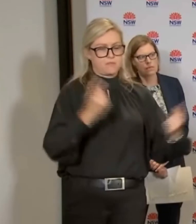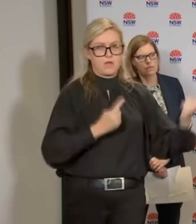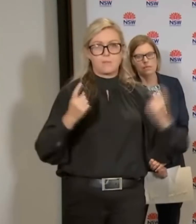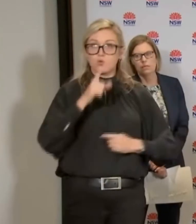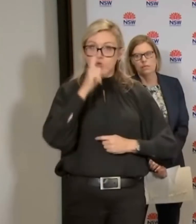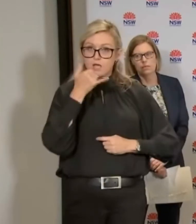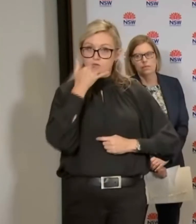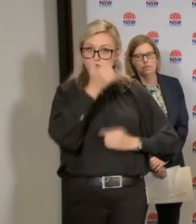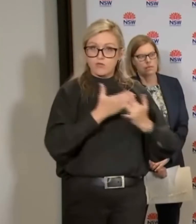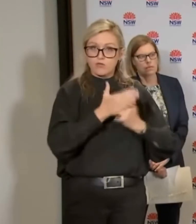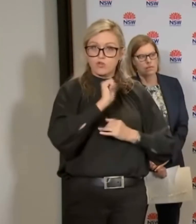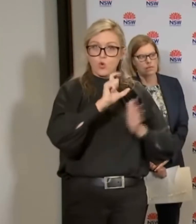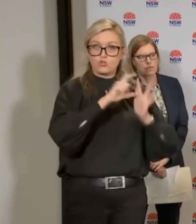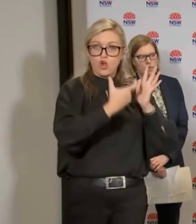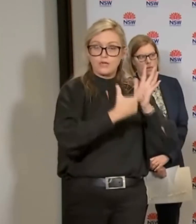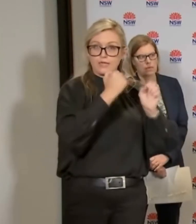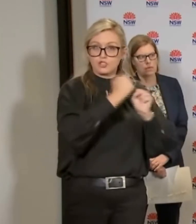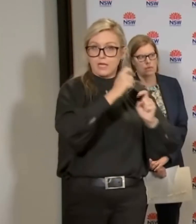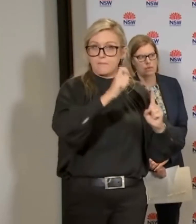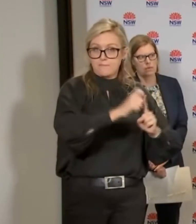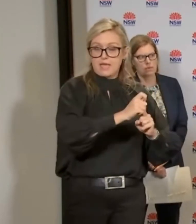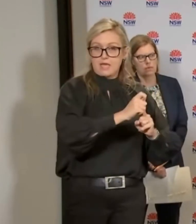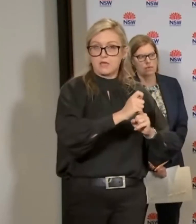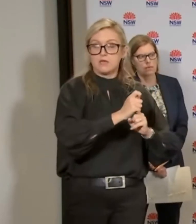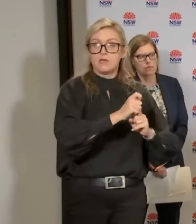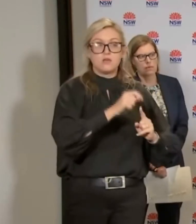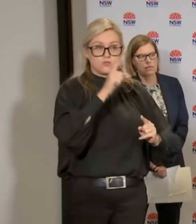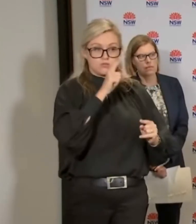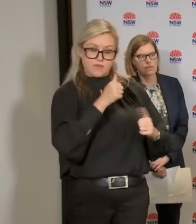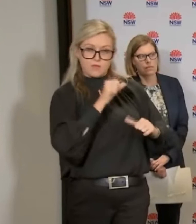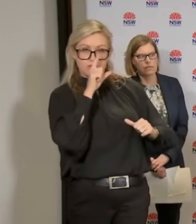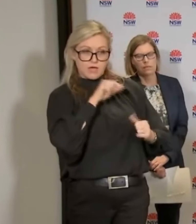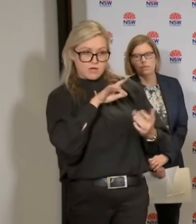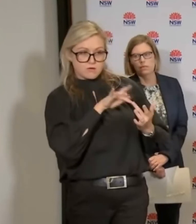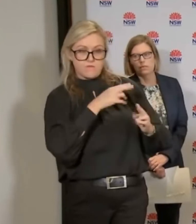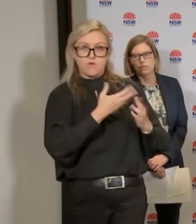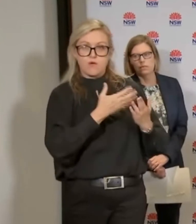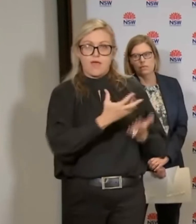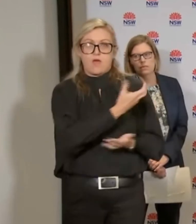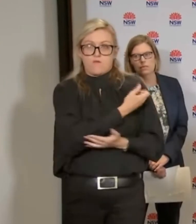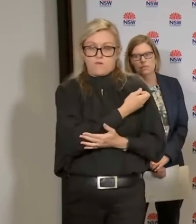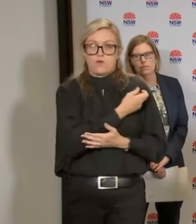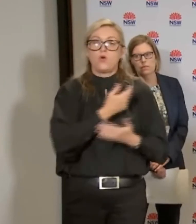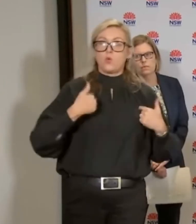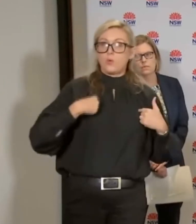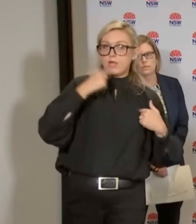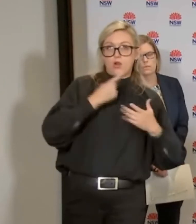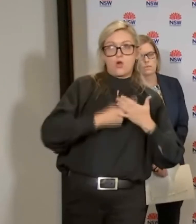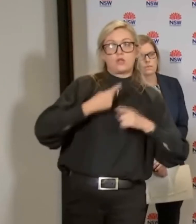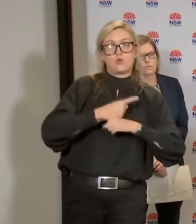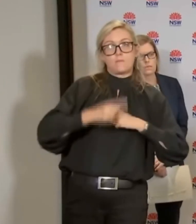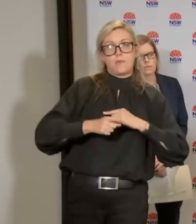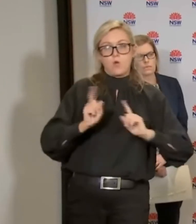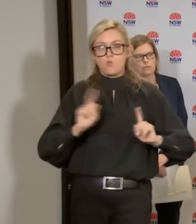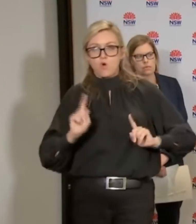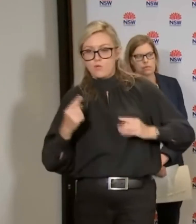GP network, which the federal government is responsible for collecting the data. So we can only comment on what facilities or what vaccine is, and so I don't